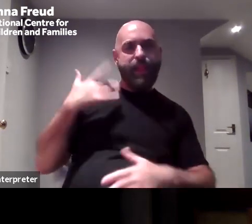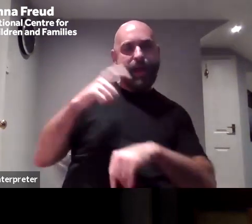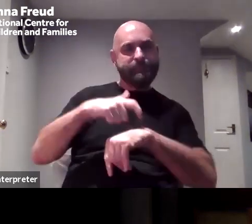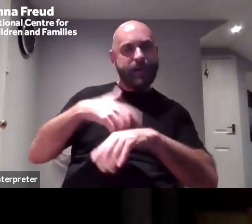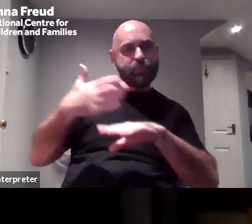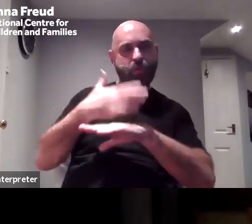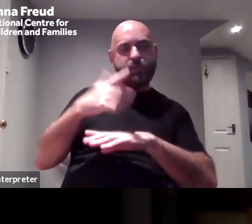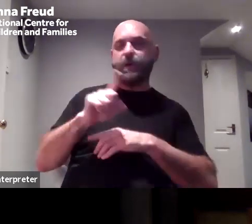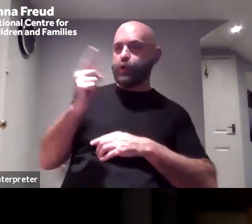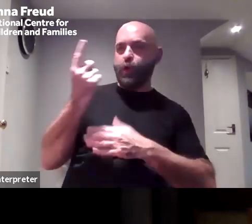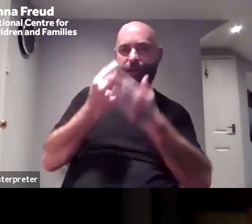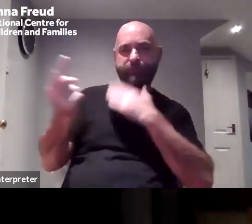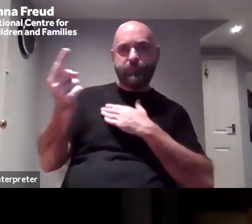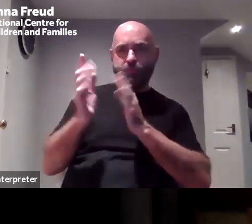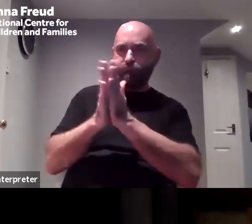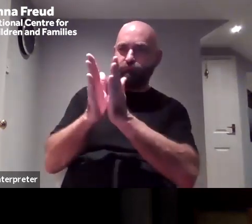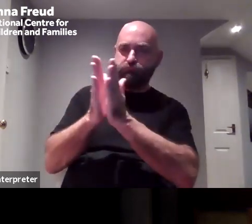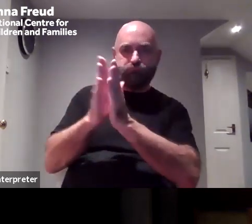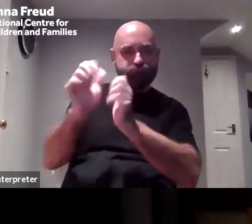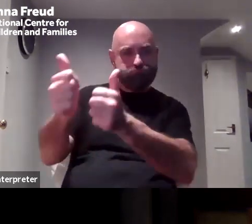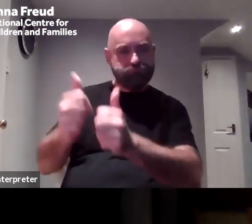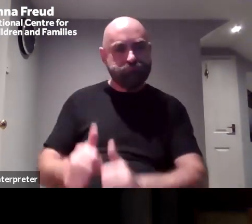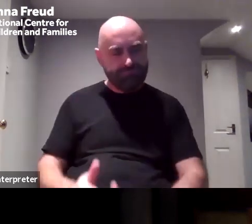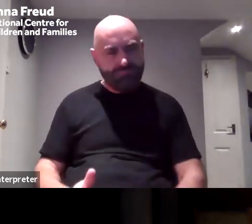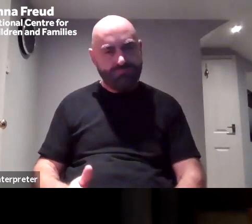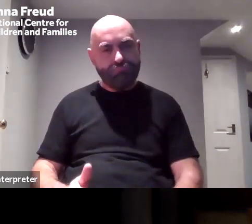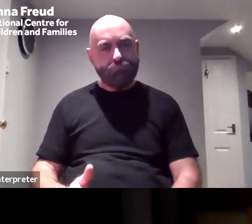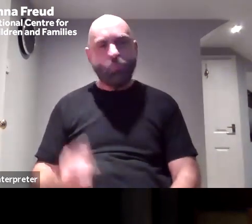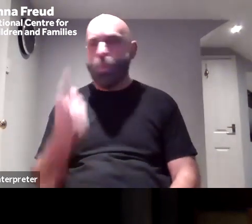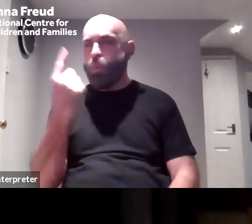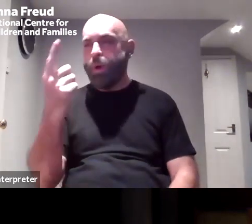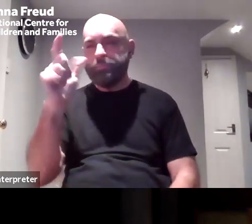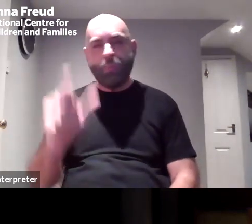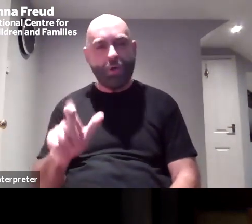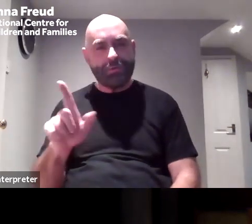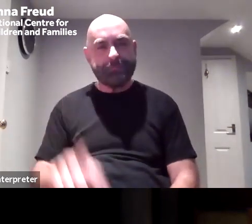have done as an individual, as one person,